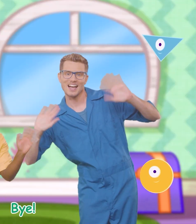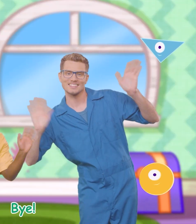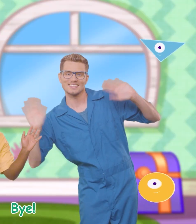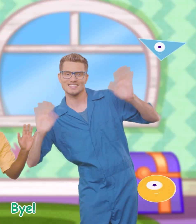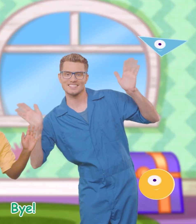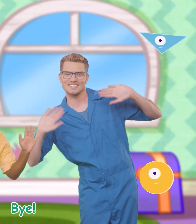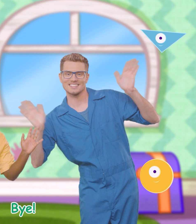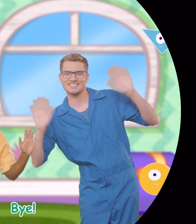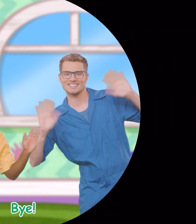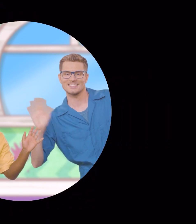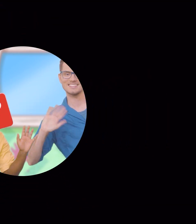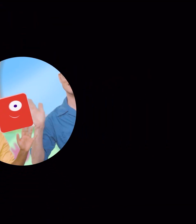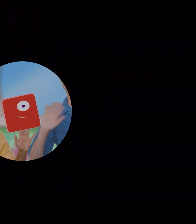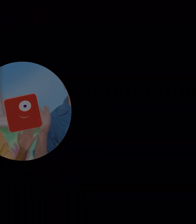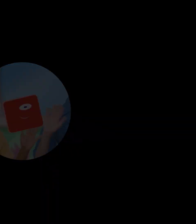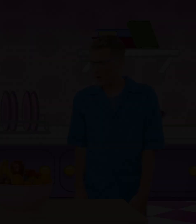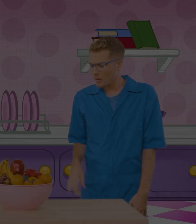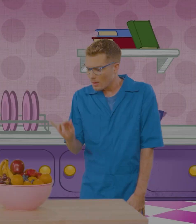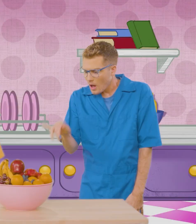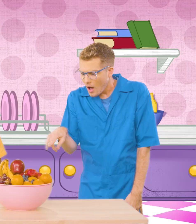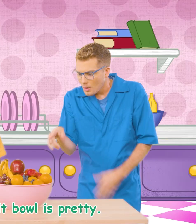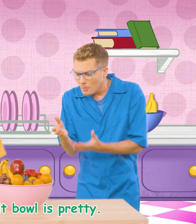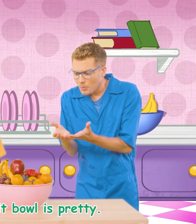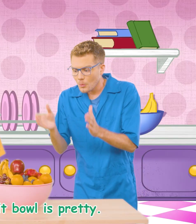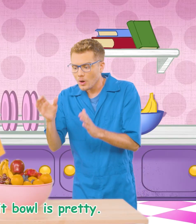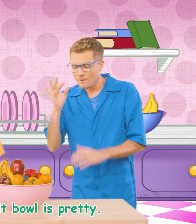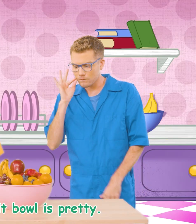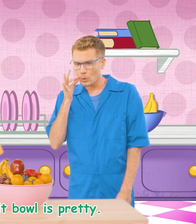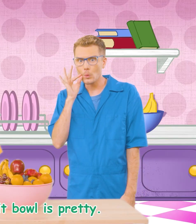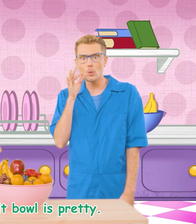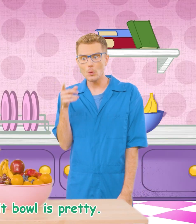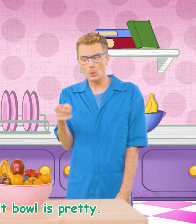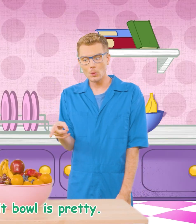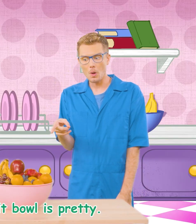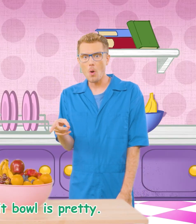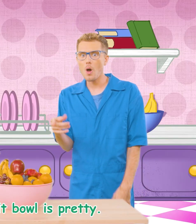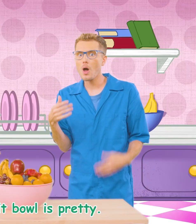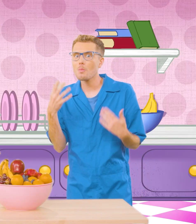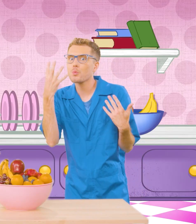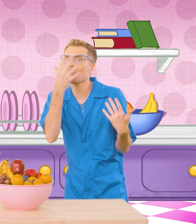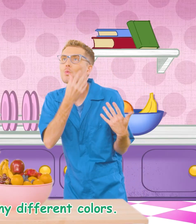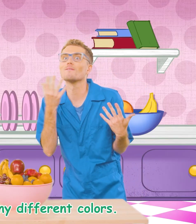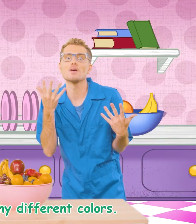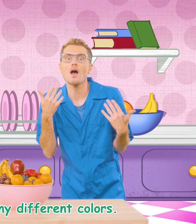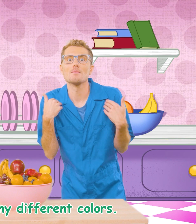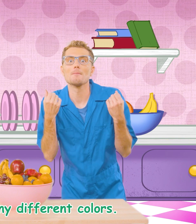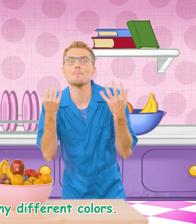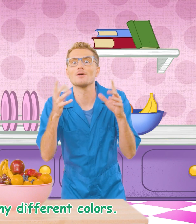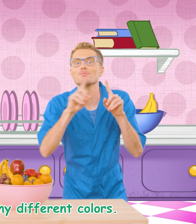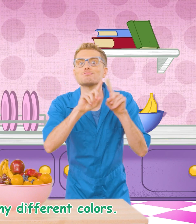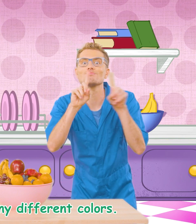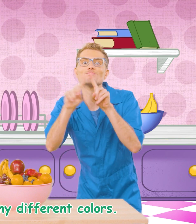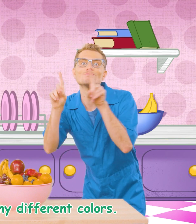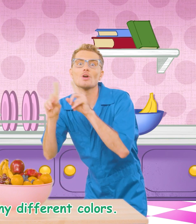Bye! Bye! That fruit bowl is pretty, with so many different